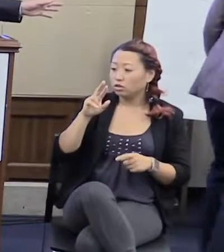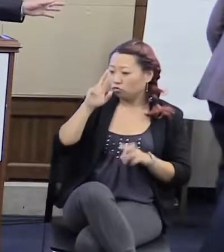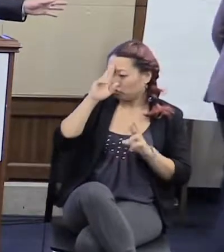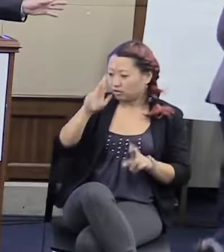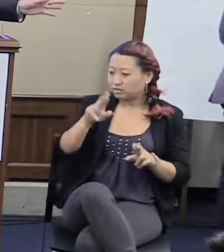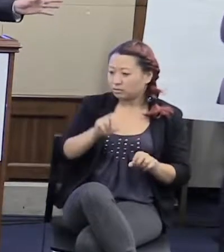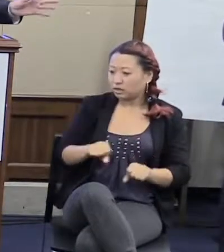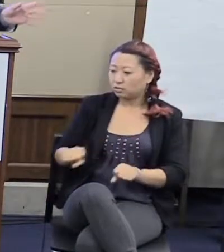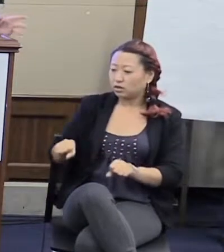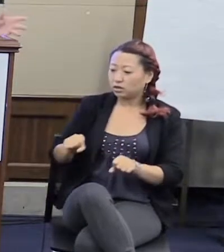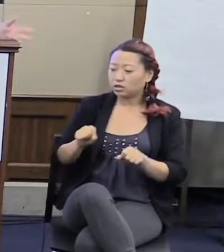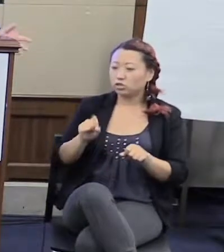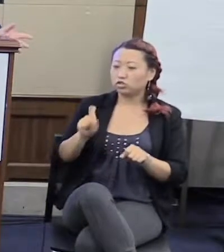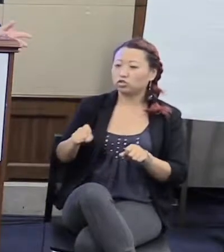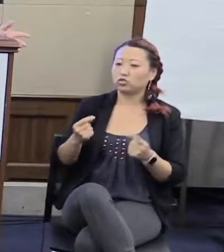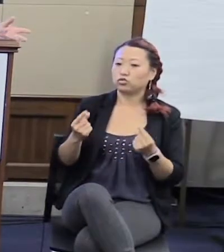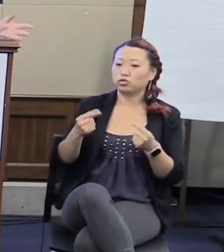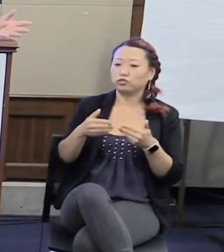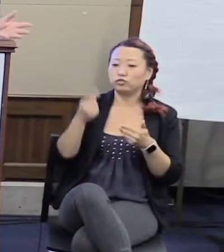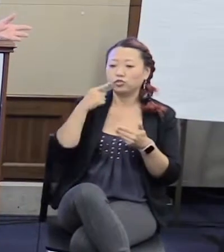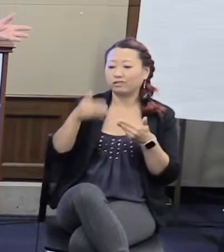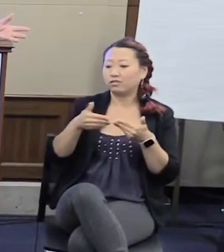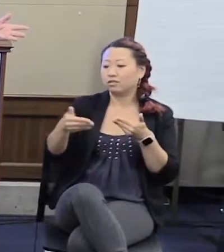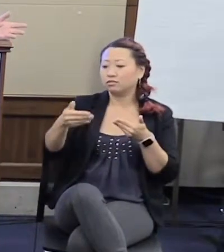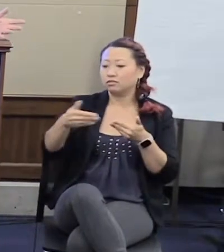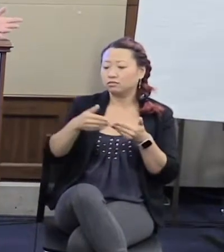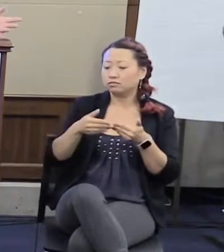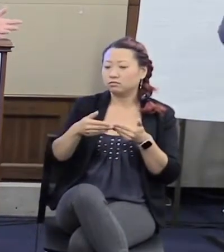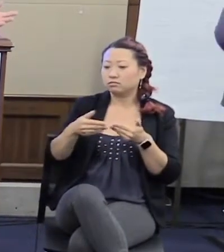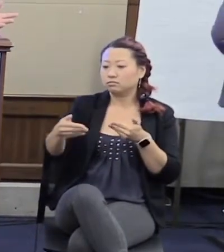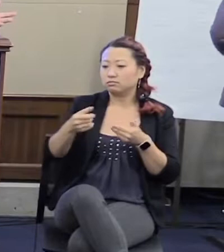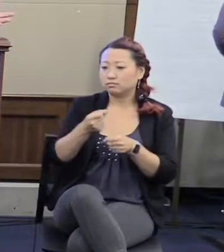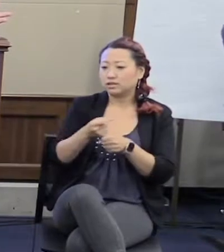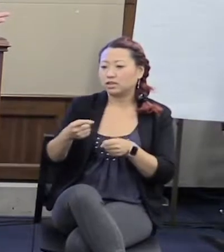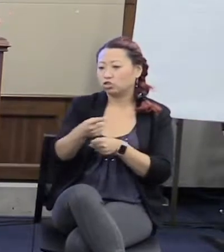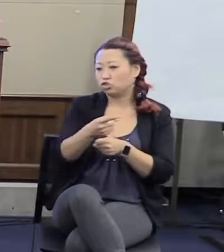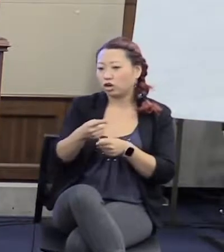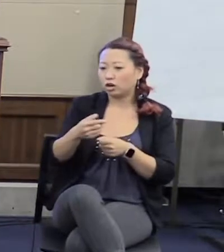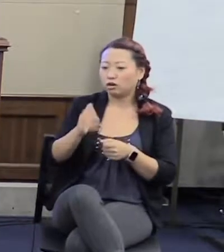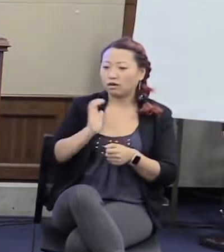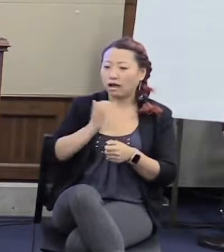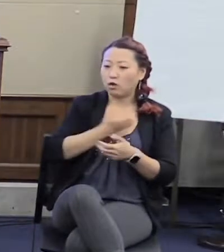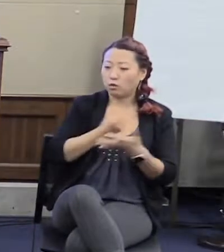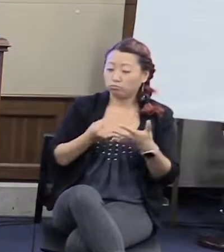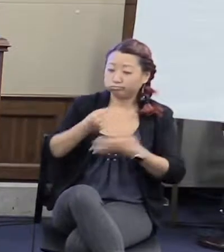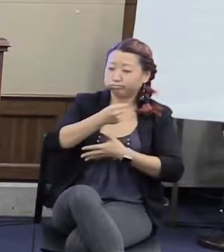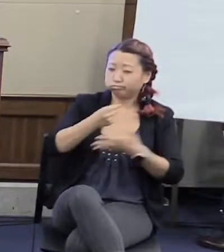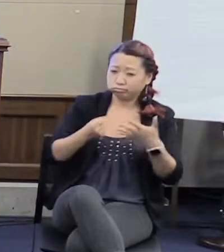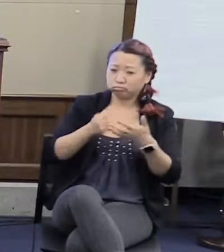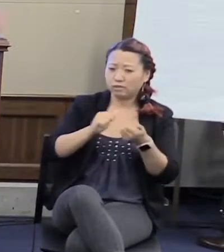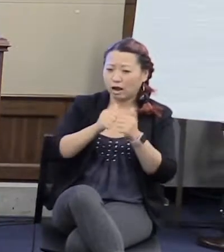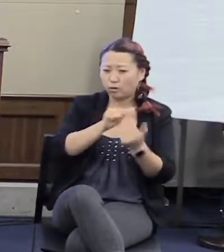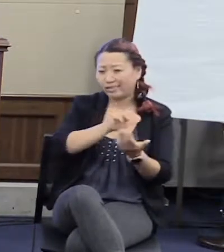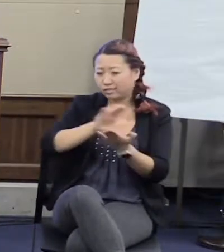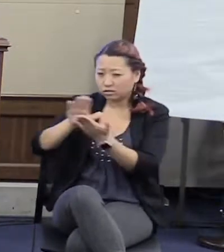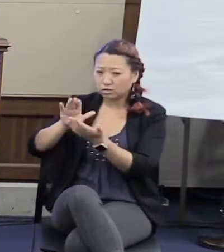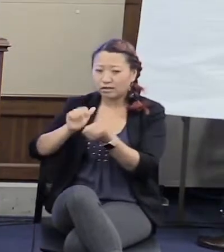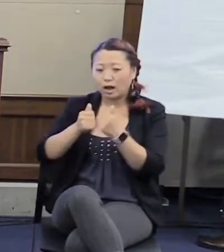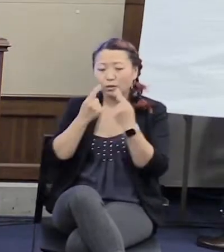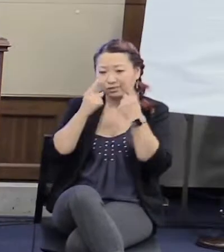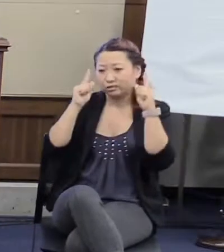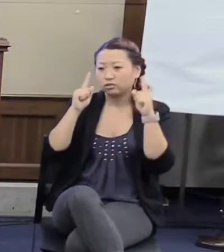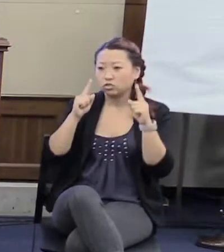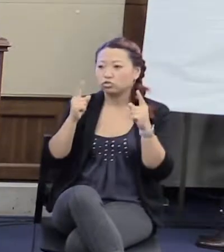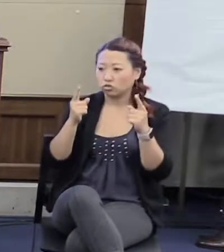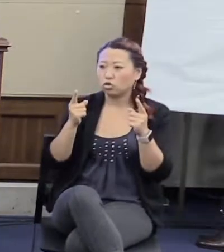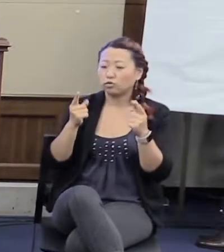over the course of the next year, what our priorities should be, and what kinds of issues should we tackle, and how should we do it. So get ready for